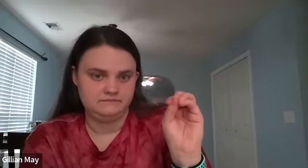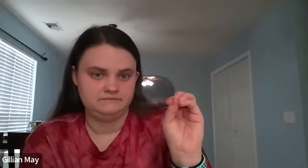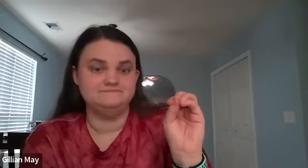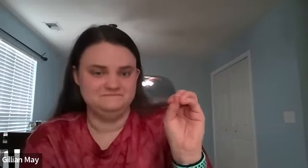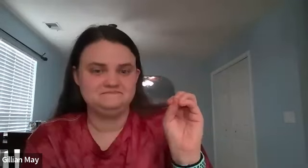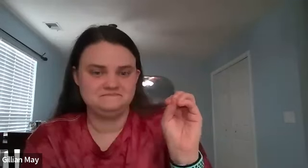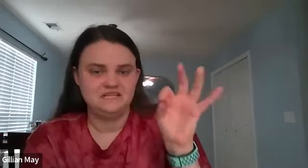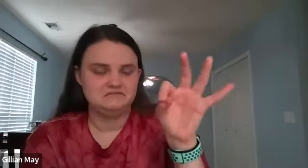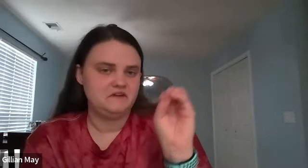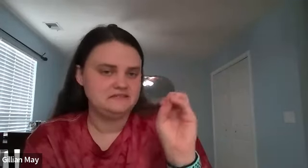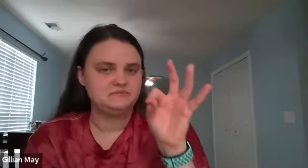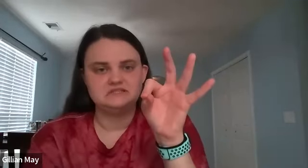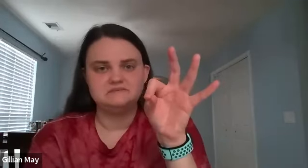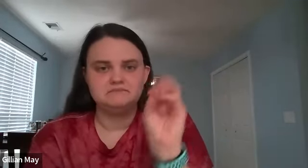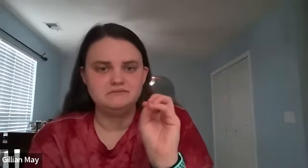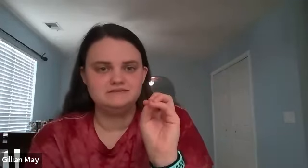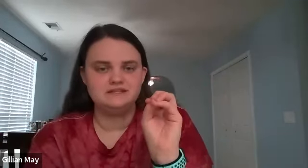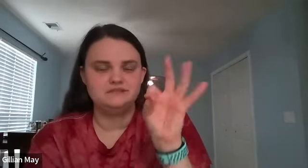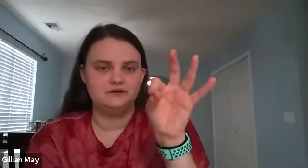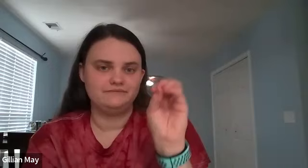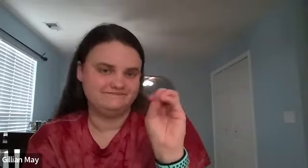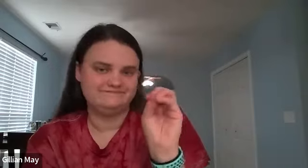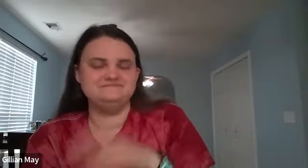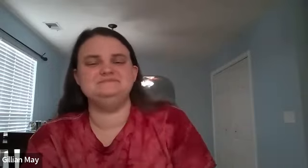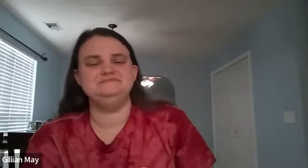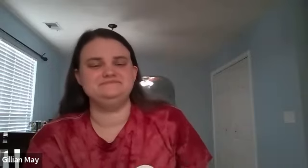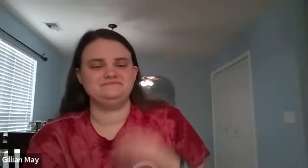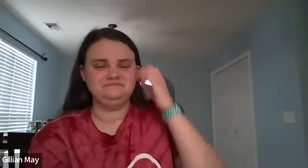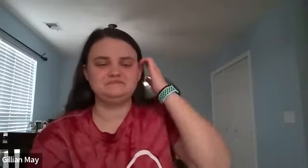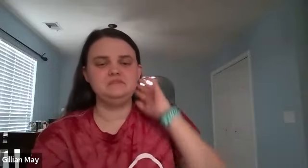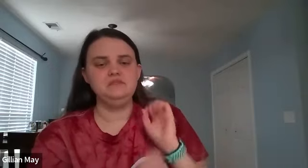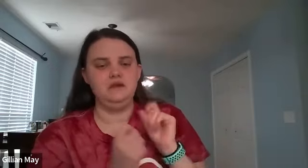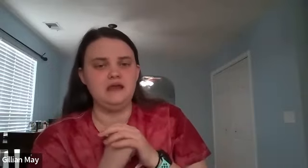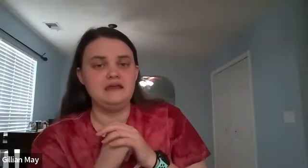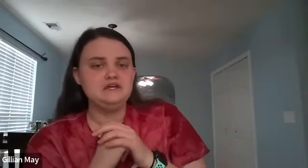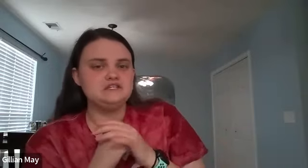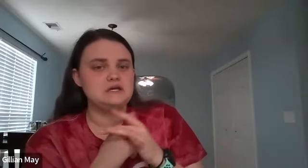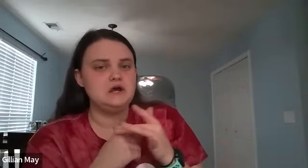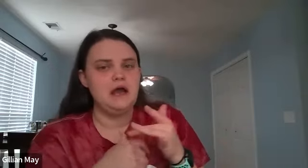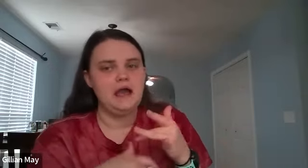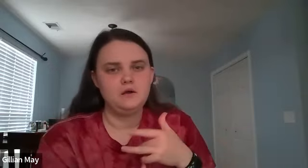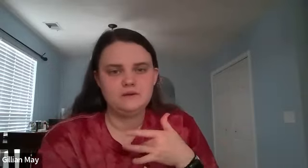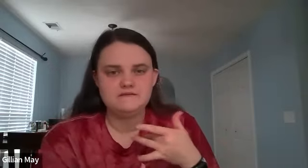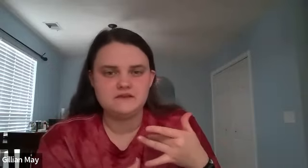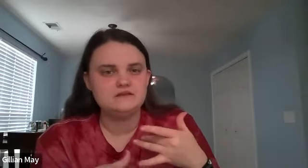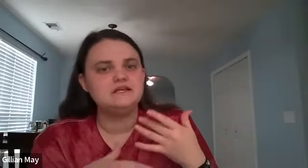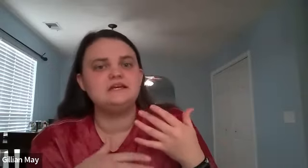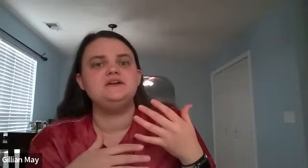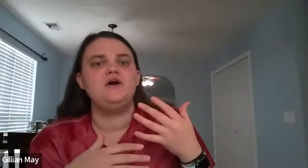90. Very simple, just bounce into a 0. Okay, so how are we feeling